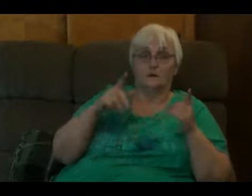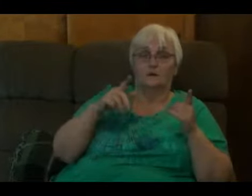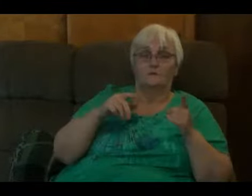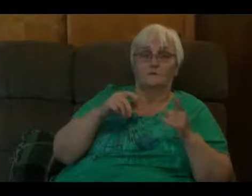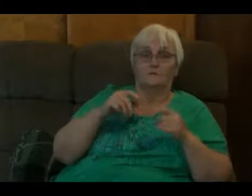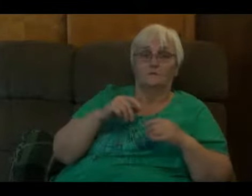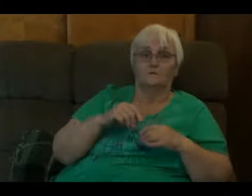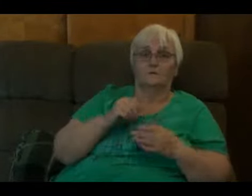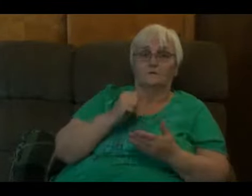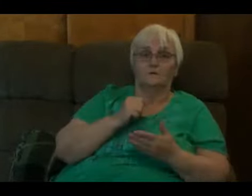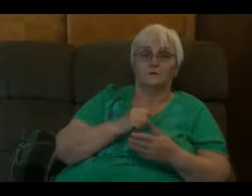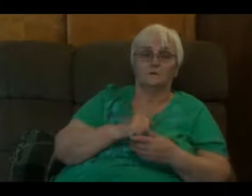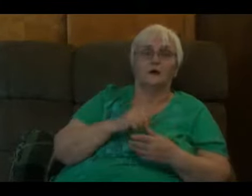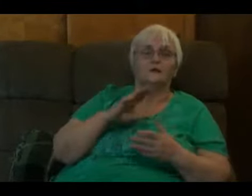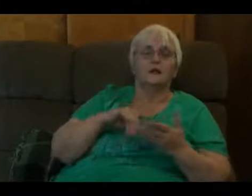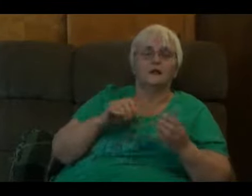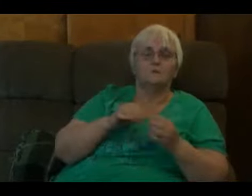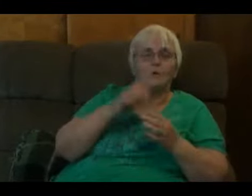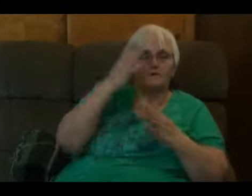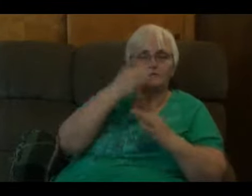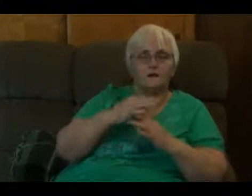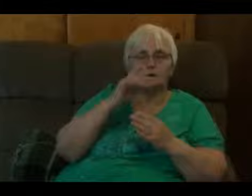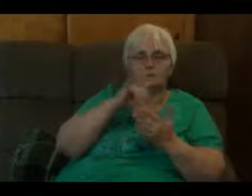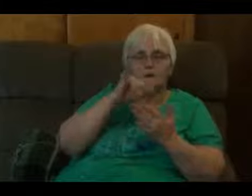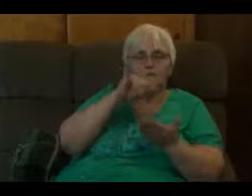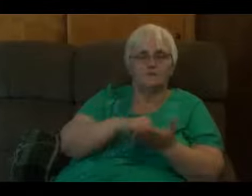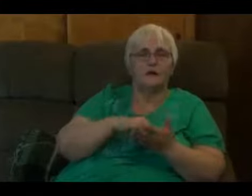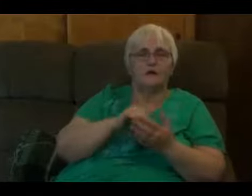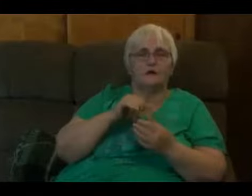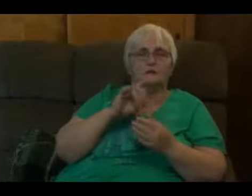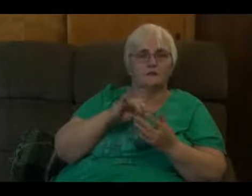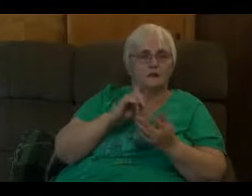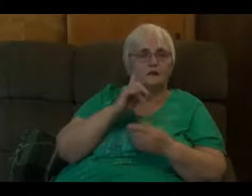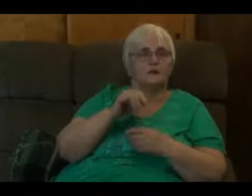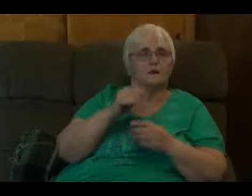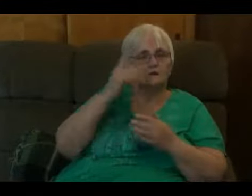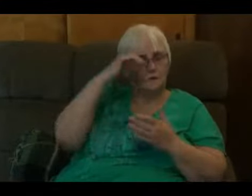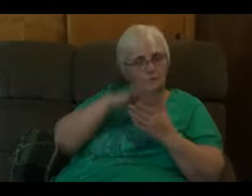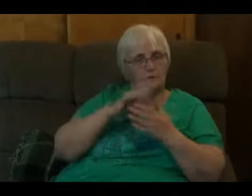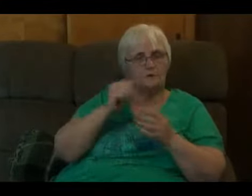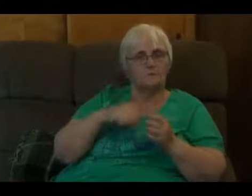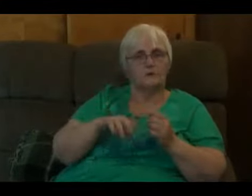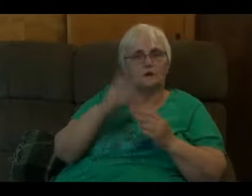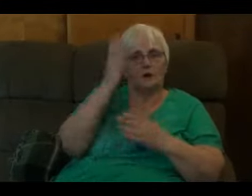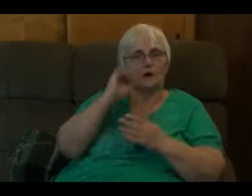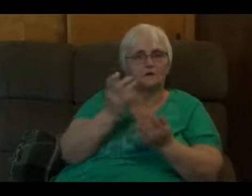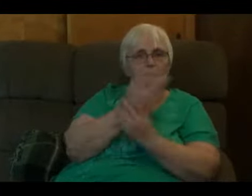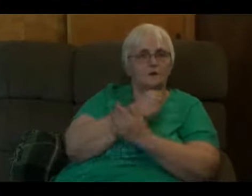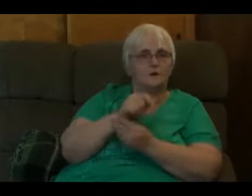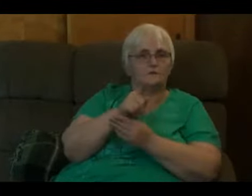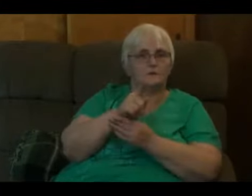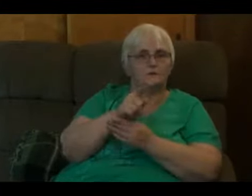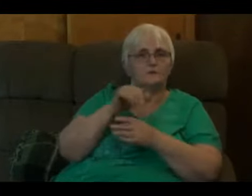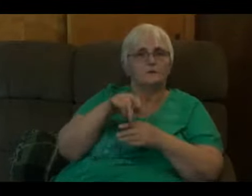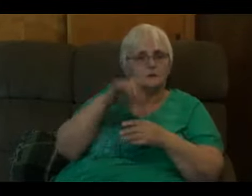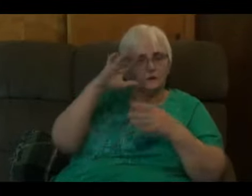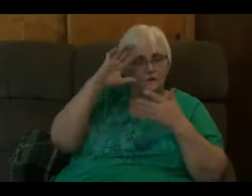Amen. It takes more faith to believe in that than it does a loving God. But this confusion, they're